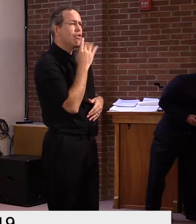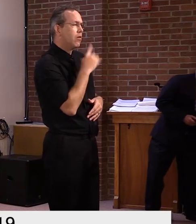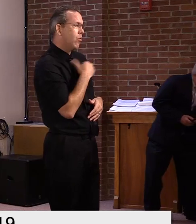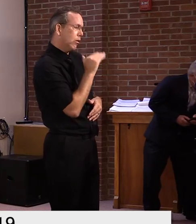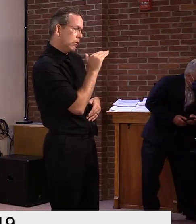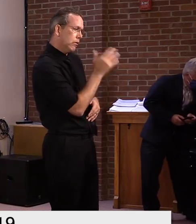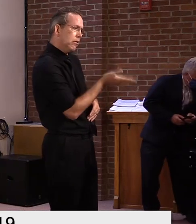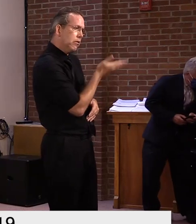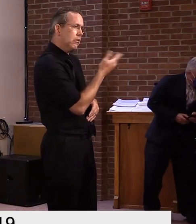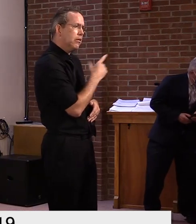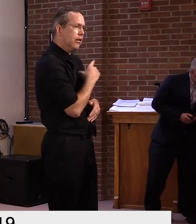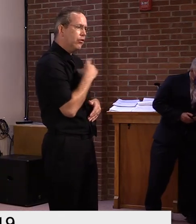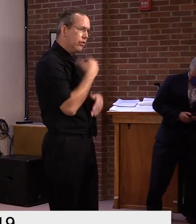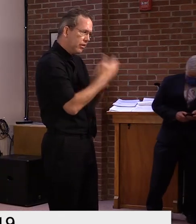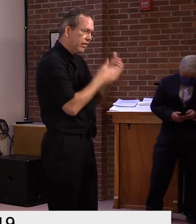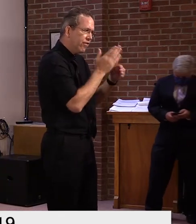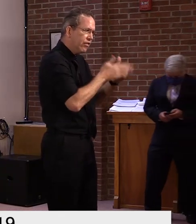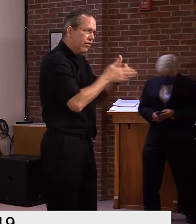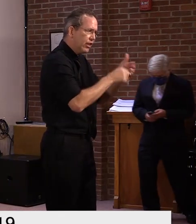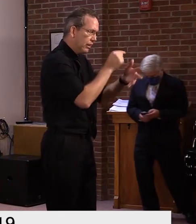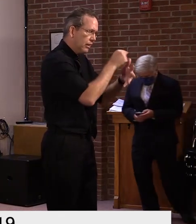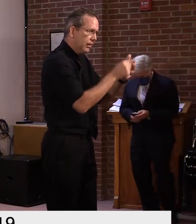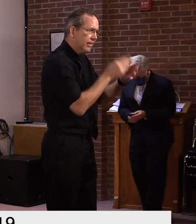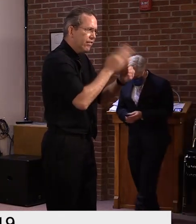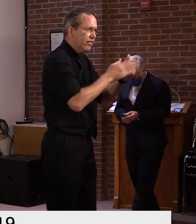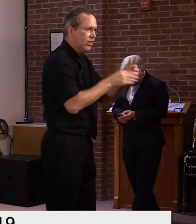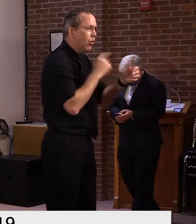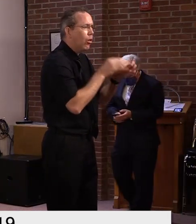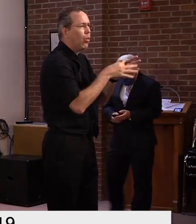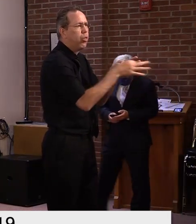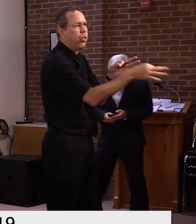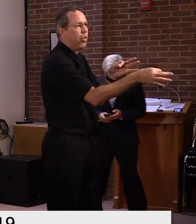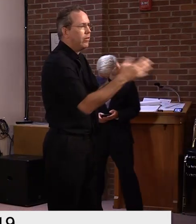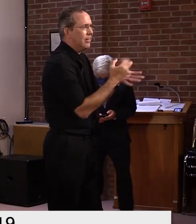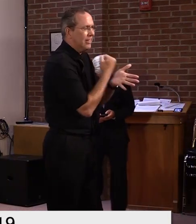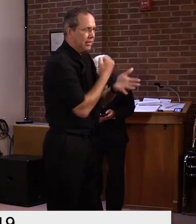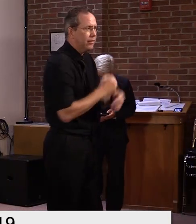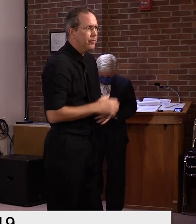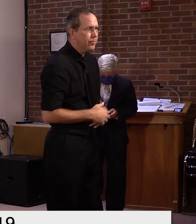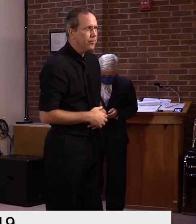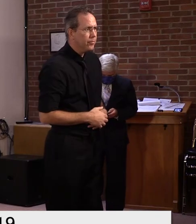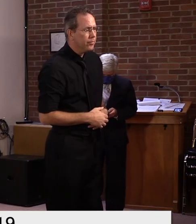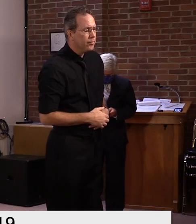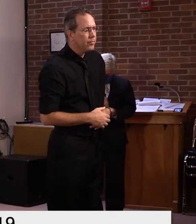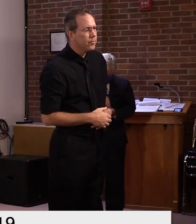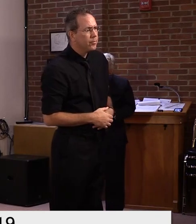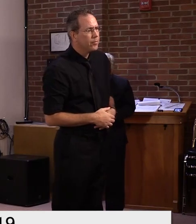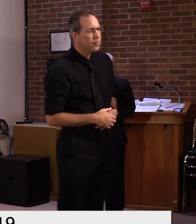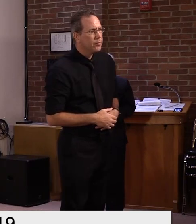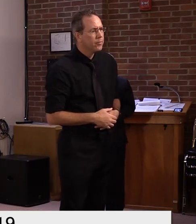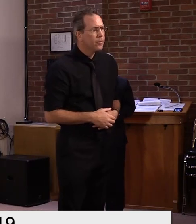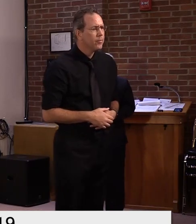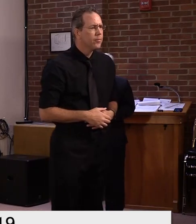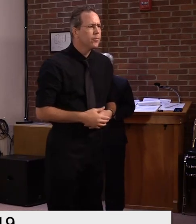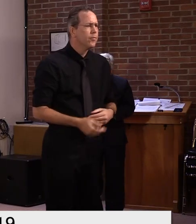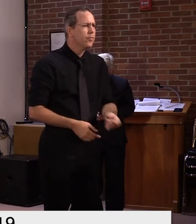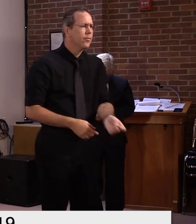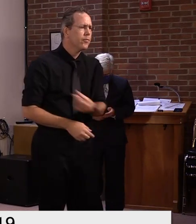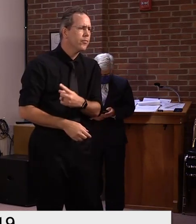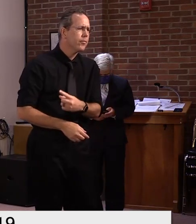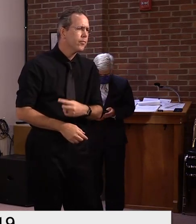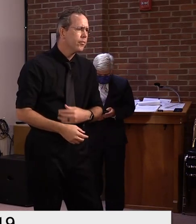with economic relief. Do you see any advantage in tax and regulate being done now because